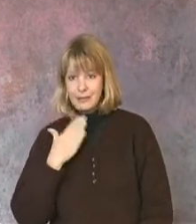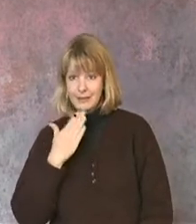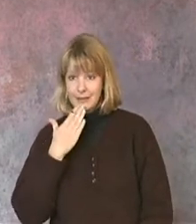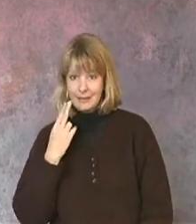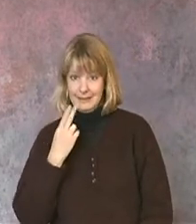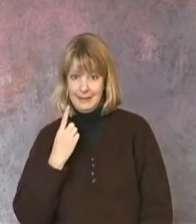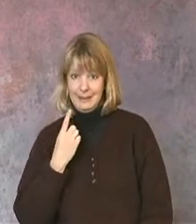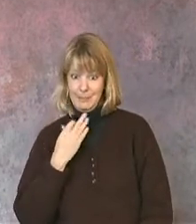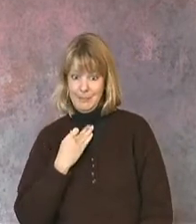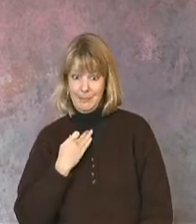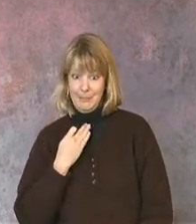first